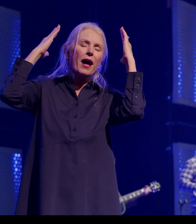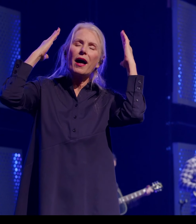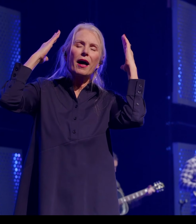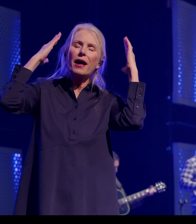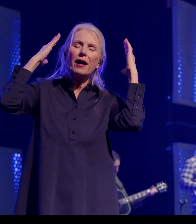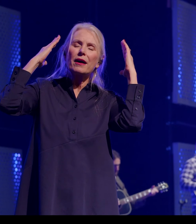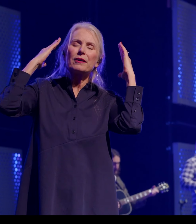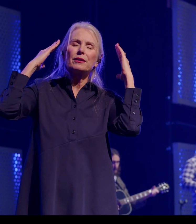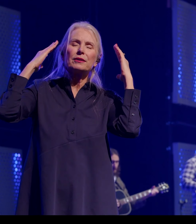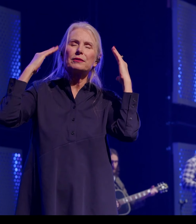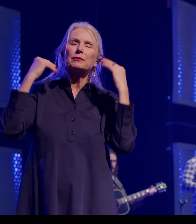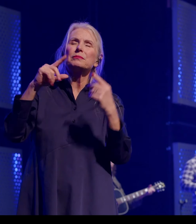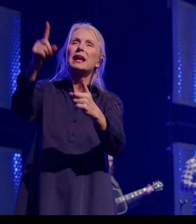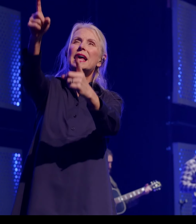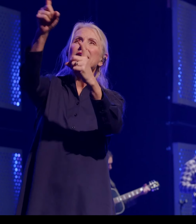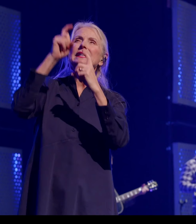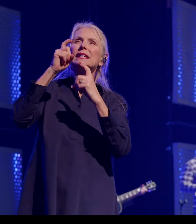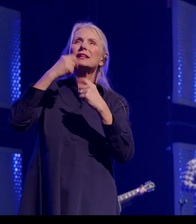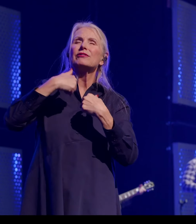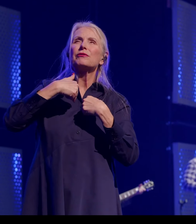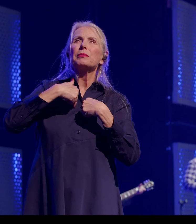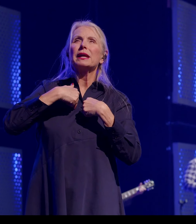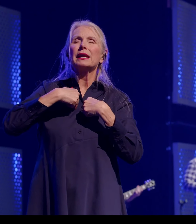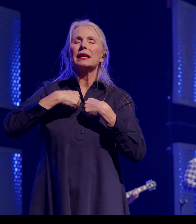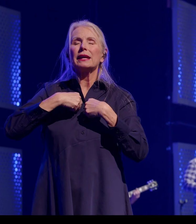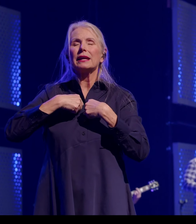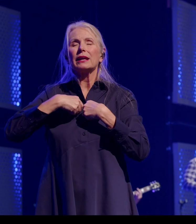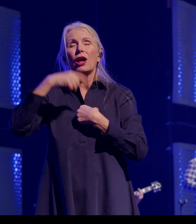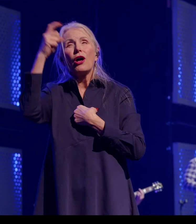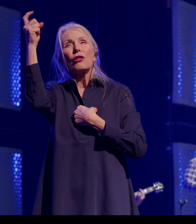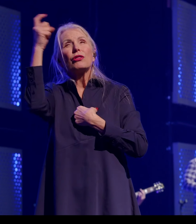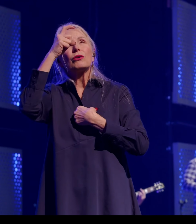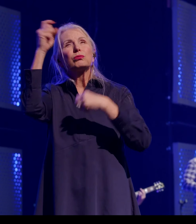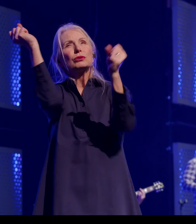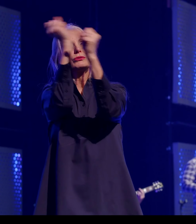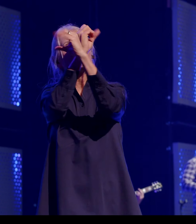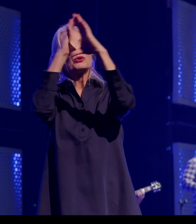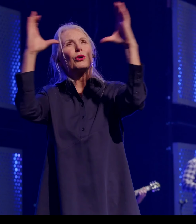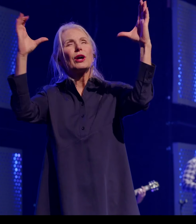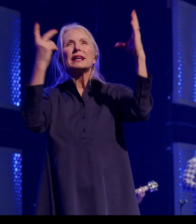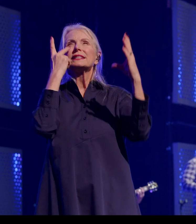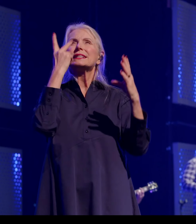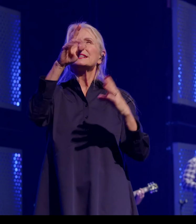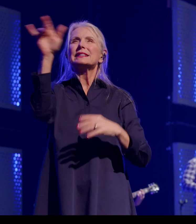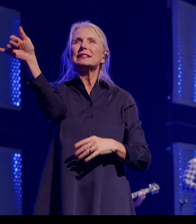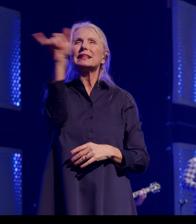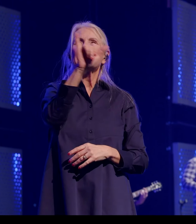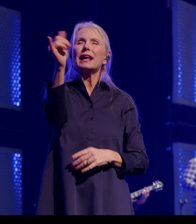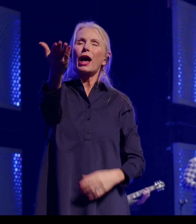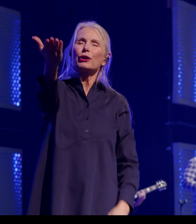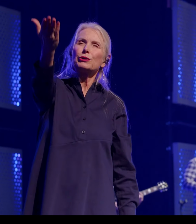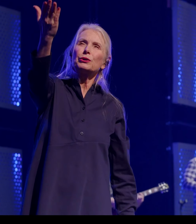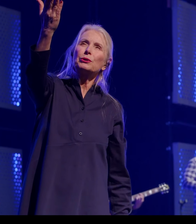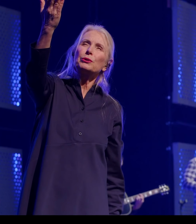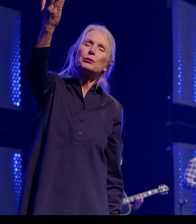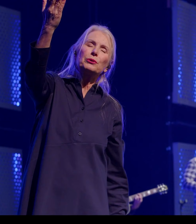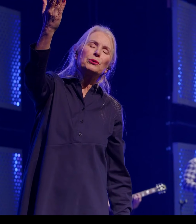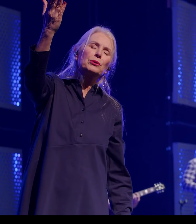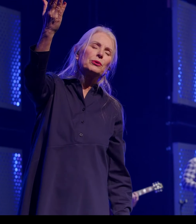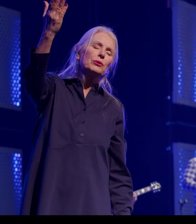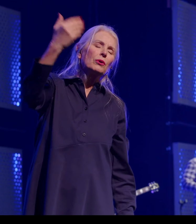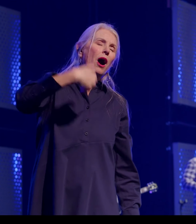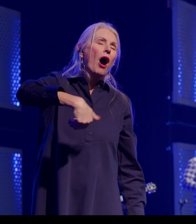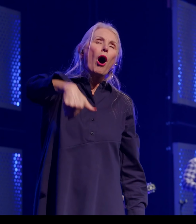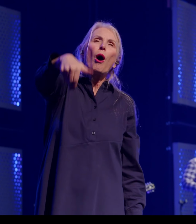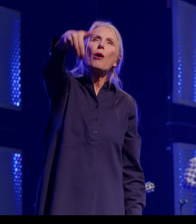me vision to see things like you do. God, I look